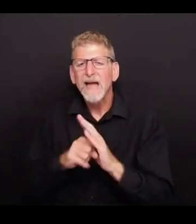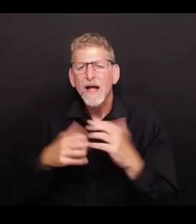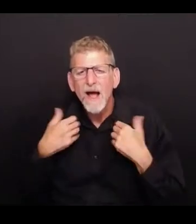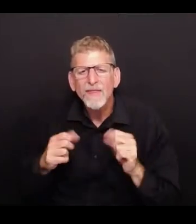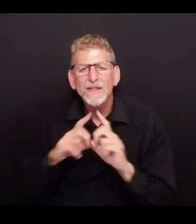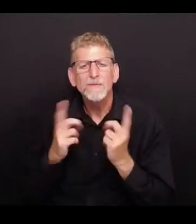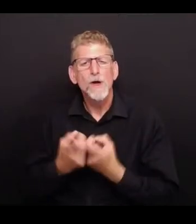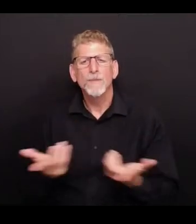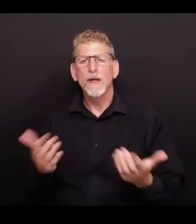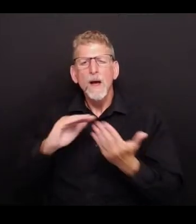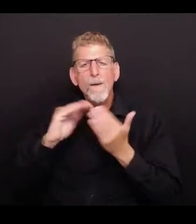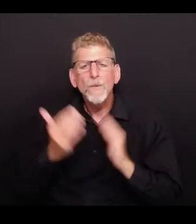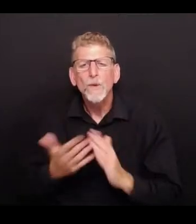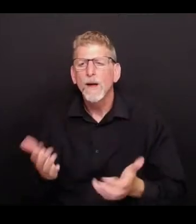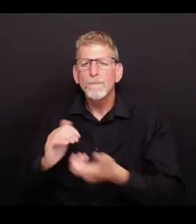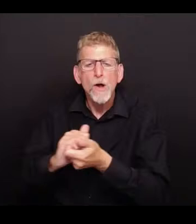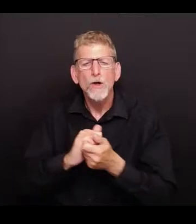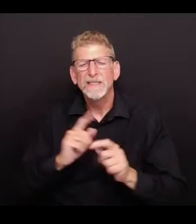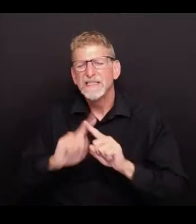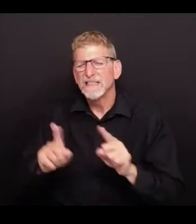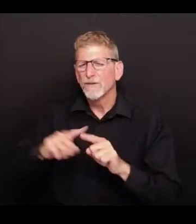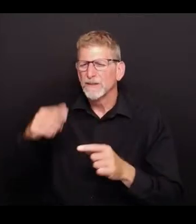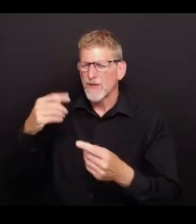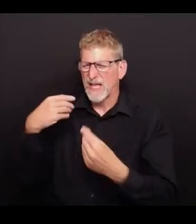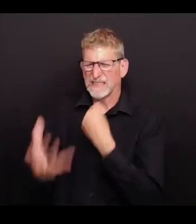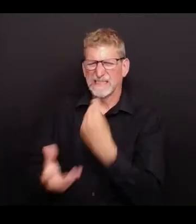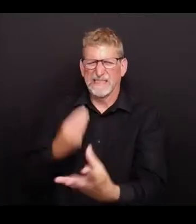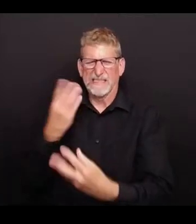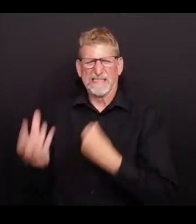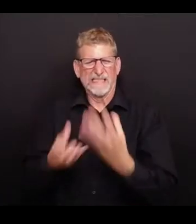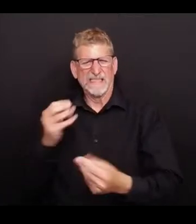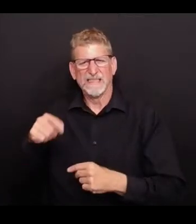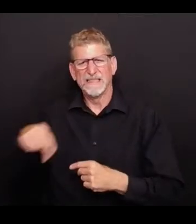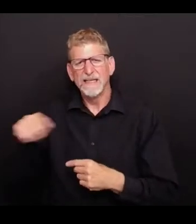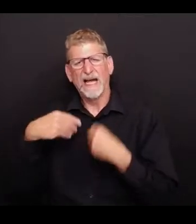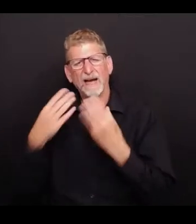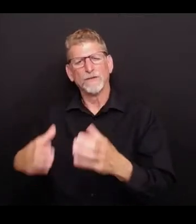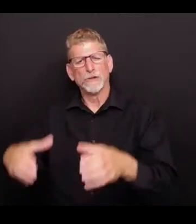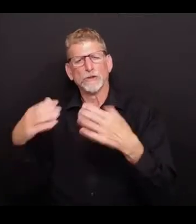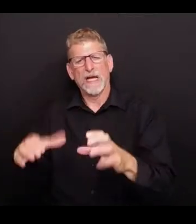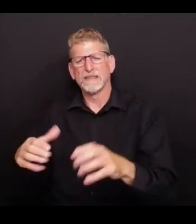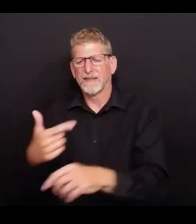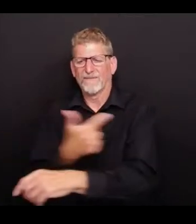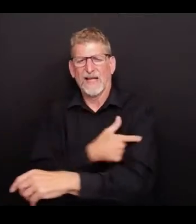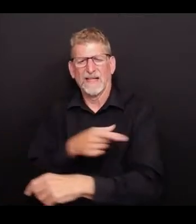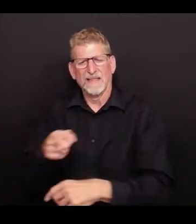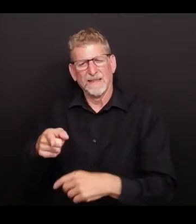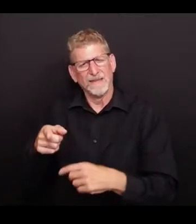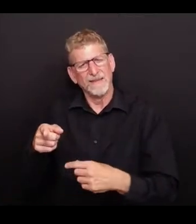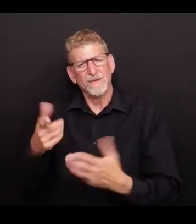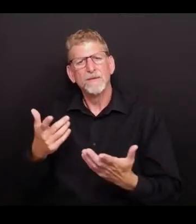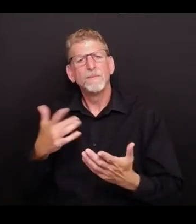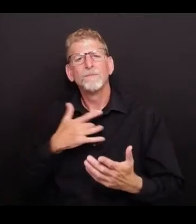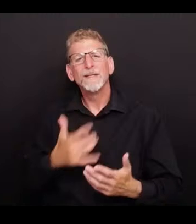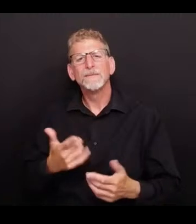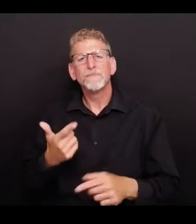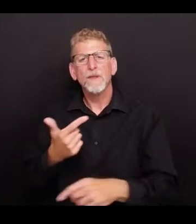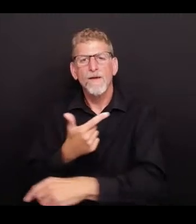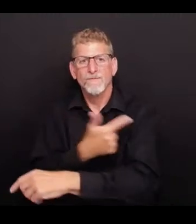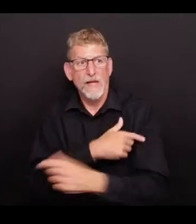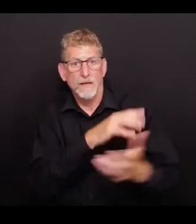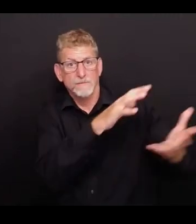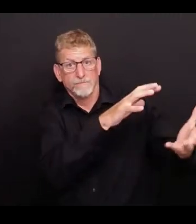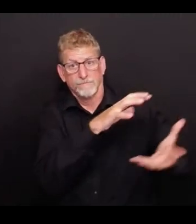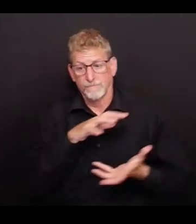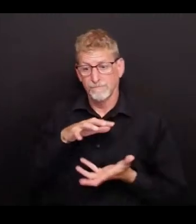providers, and community partners are working together to provide local community vaccination opportunities. These events often bring vaccines to